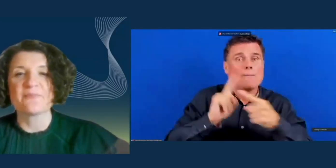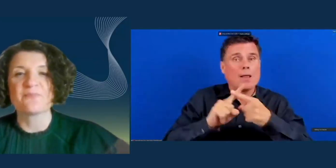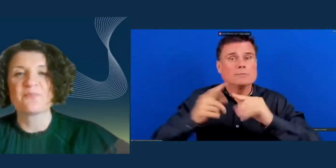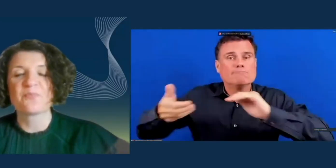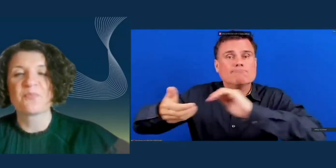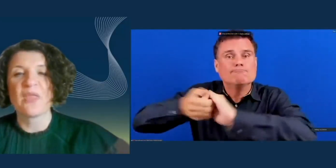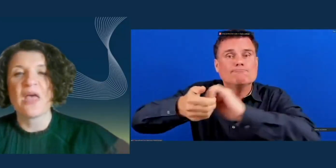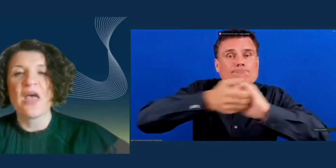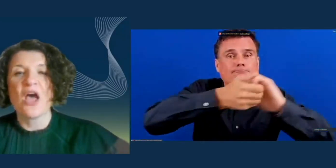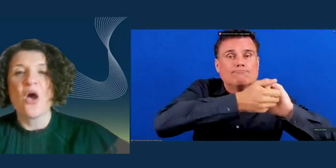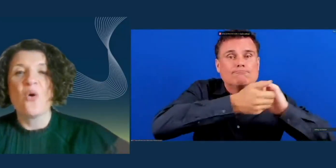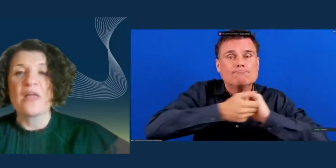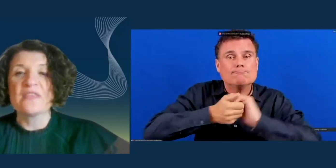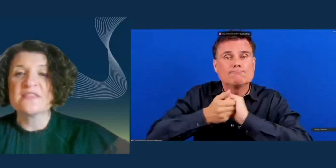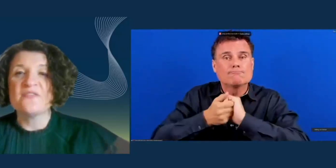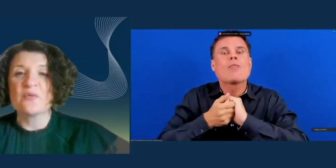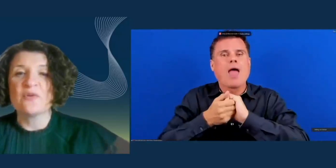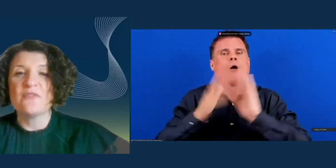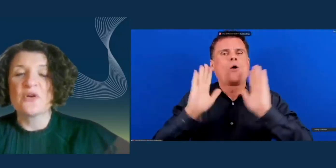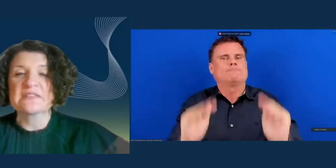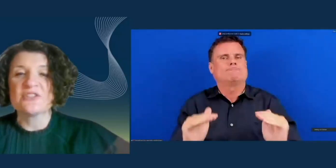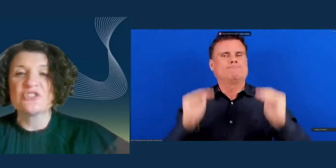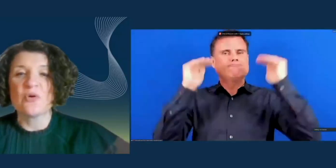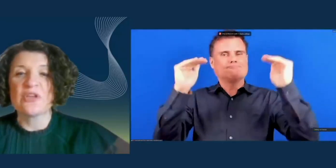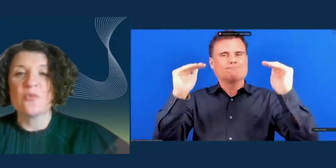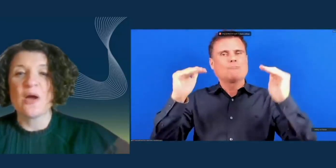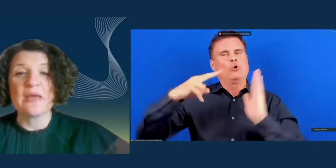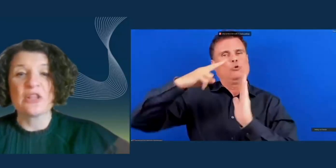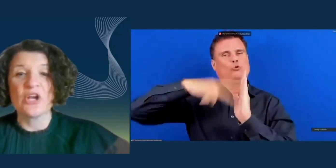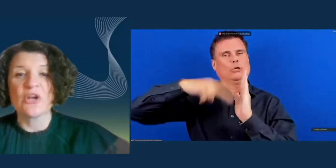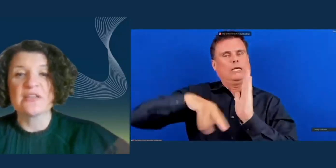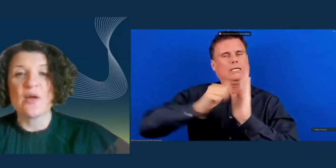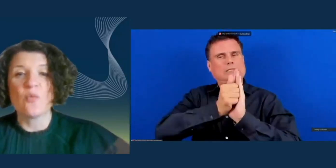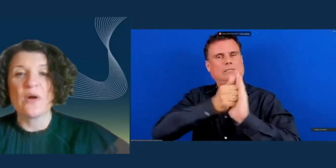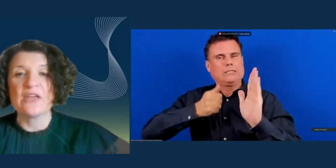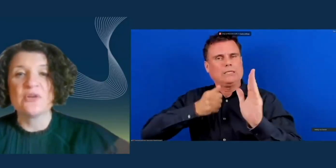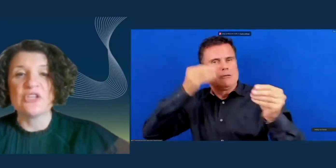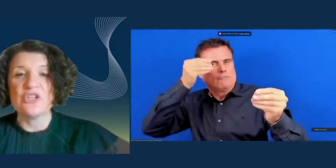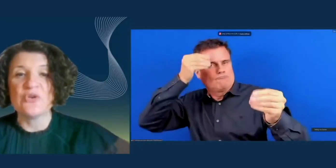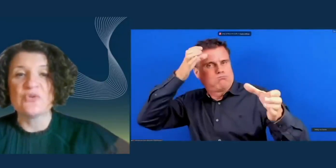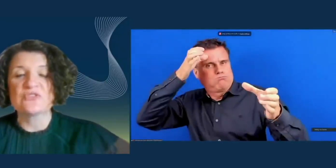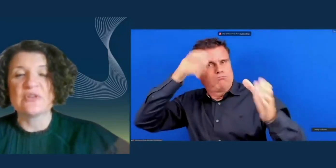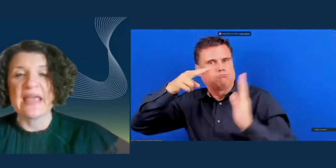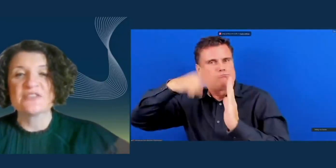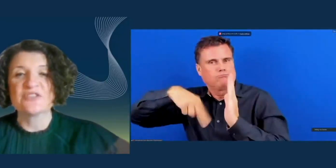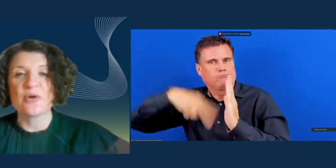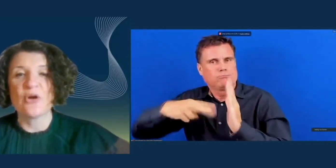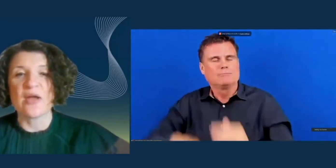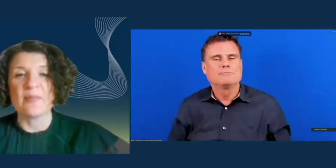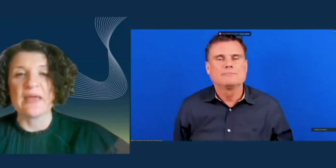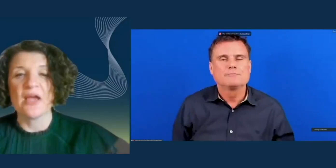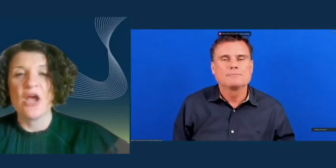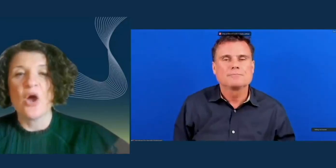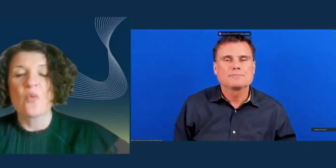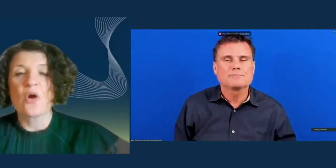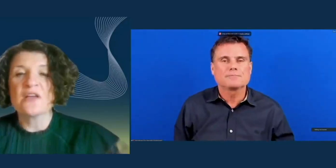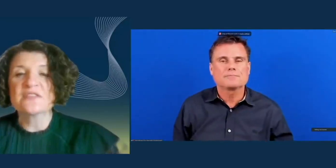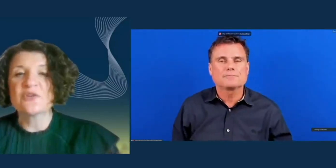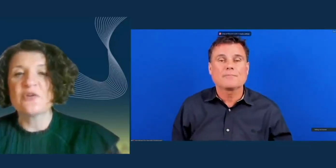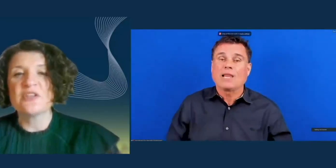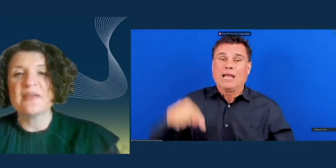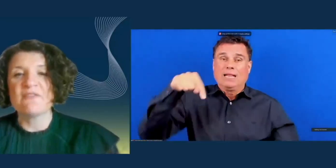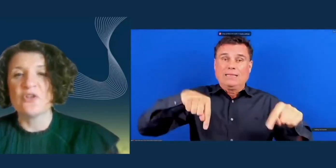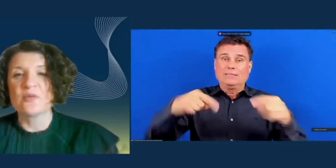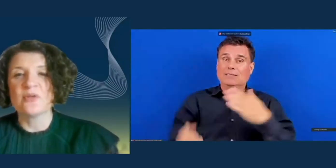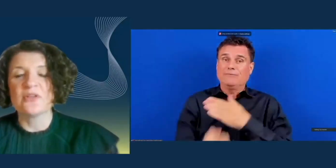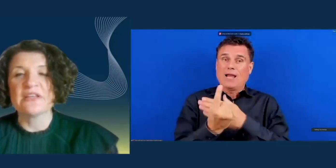literacy. While this event will focus on showing you what we learned and what you can use to enhance your programming, we're also going